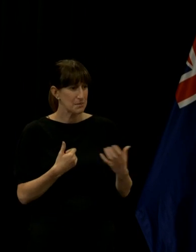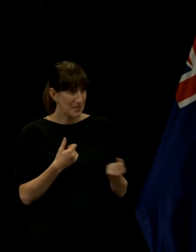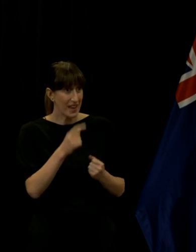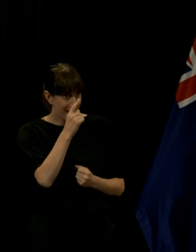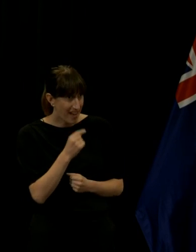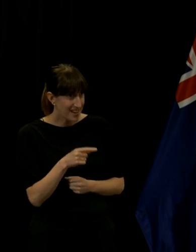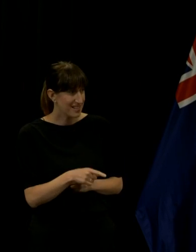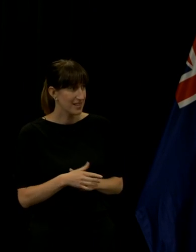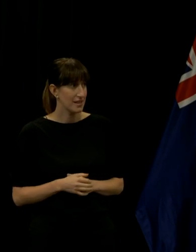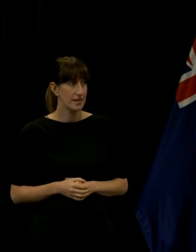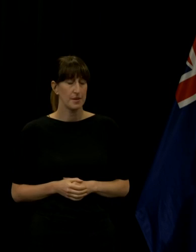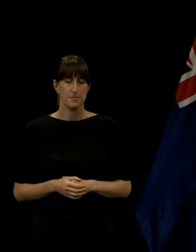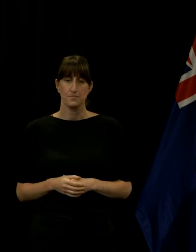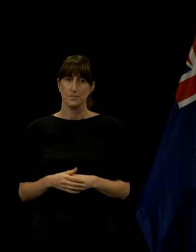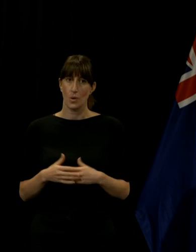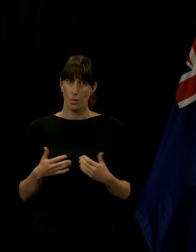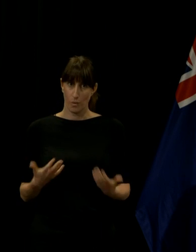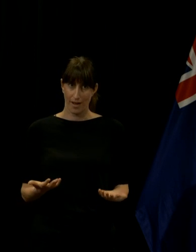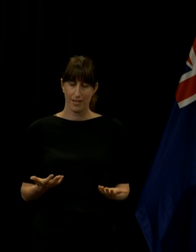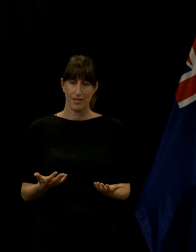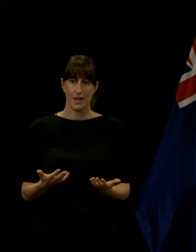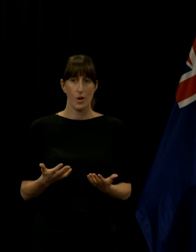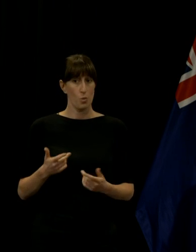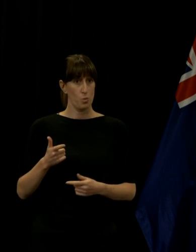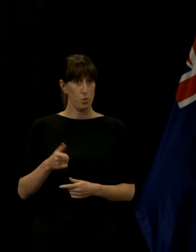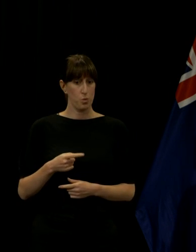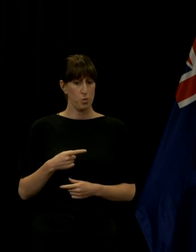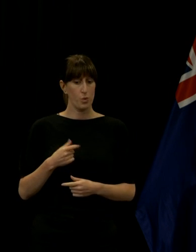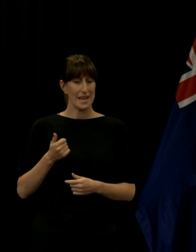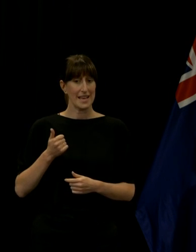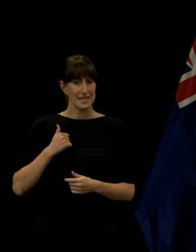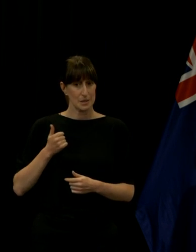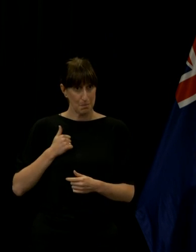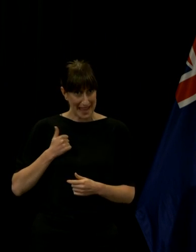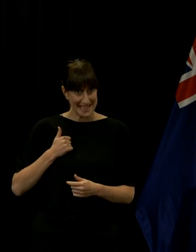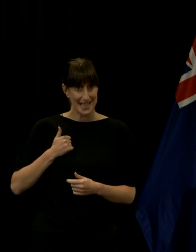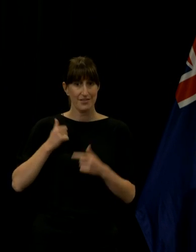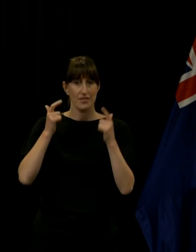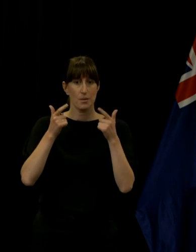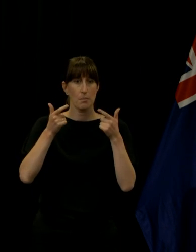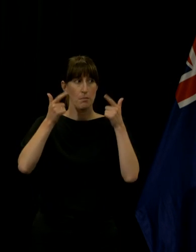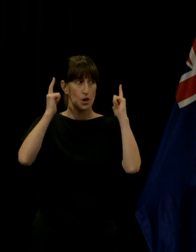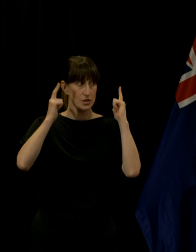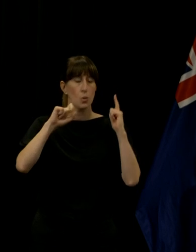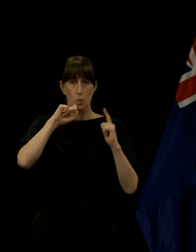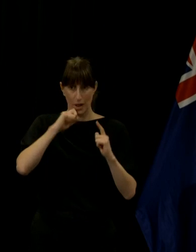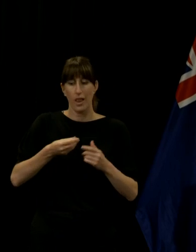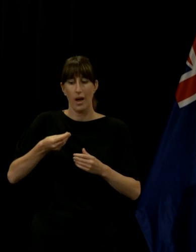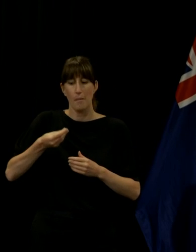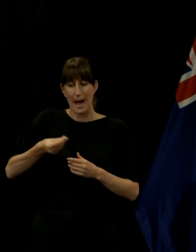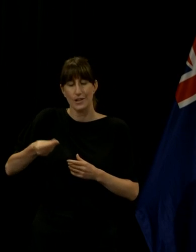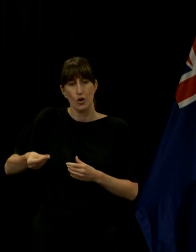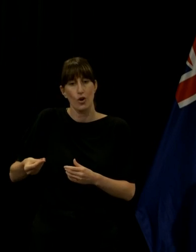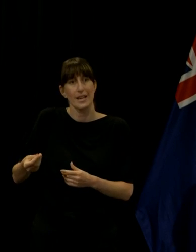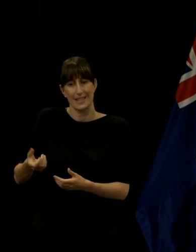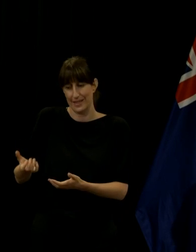So firstly, the expectation is absolutely that where a wage subsidy is paid to an employer, it is passed on to the employee. If there are cases where